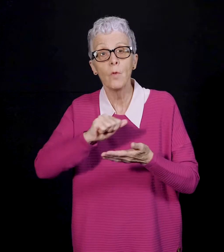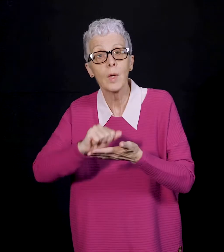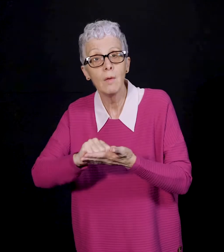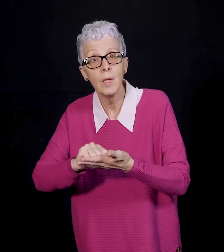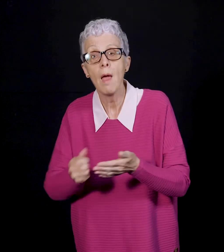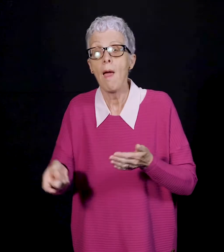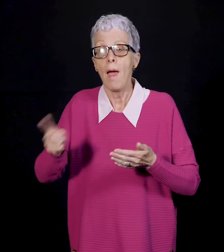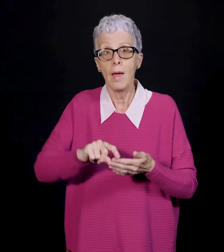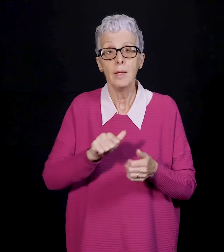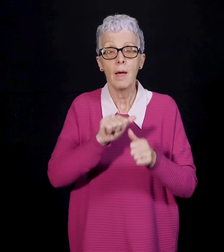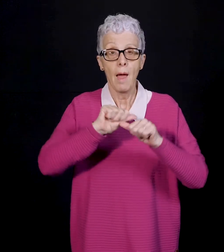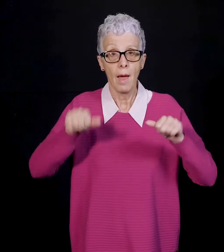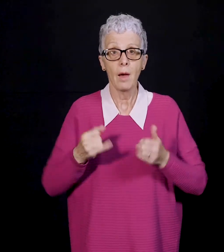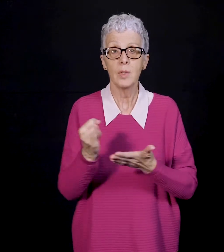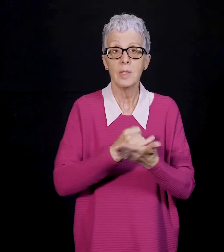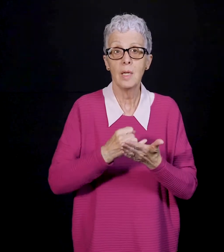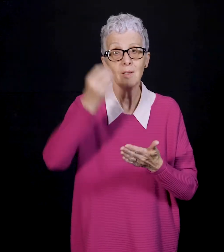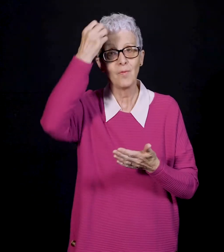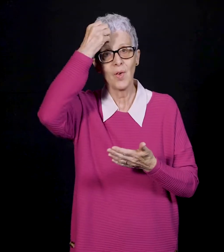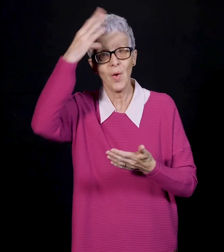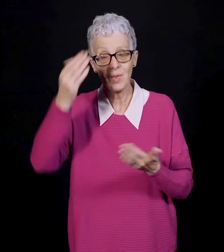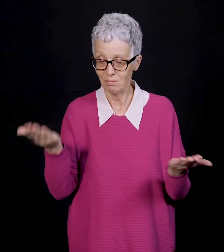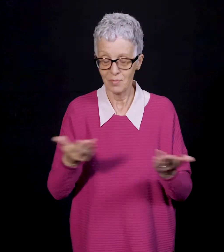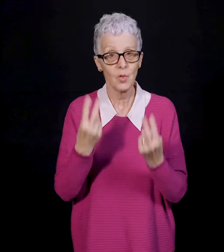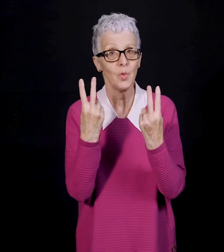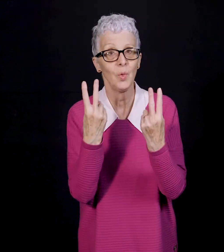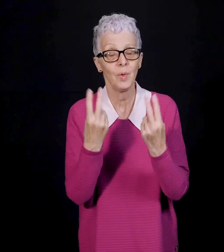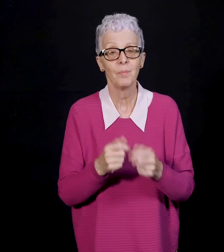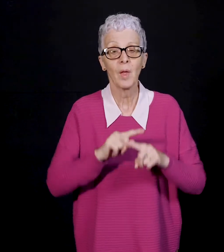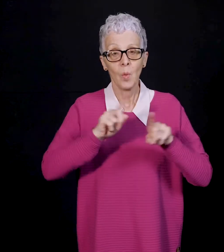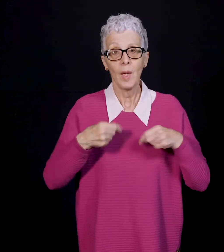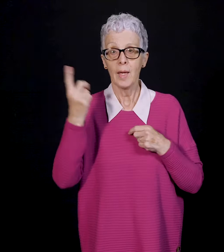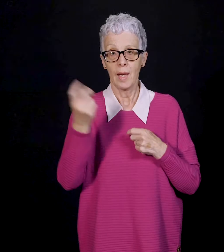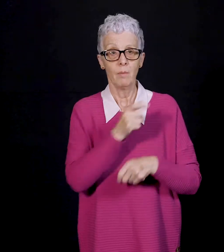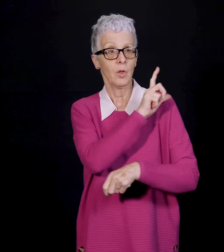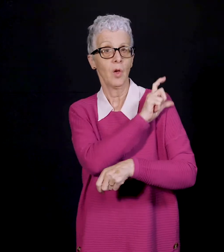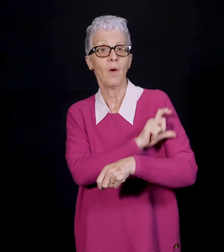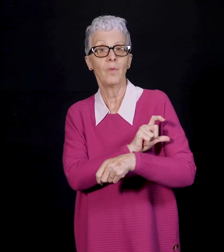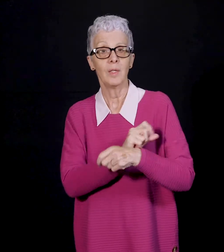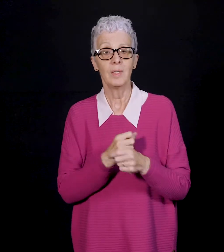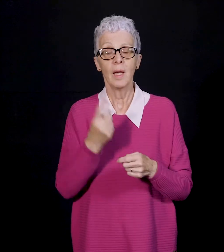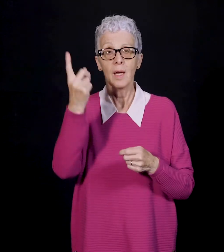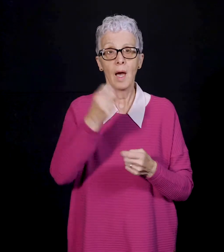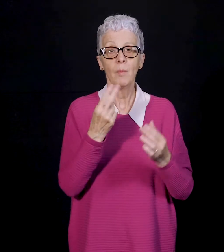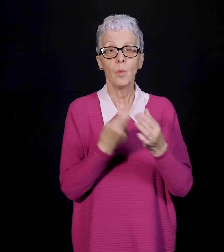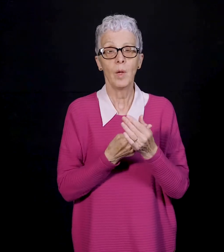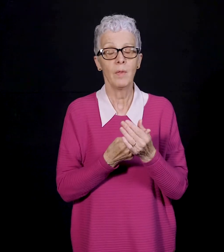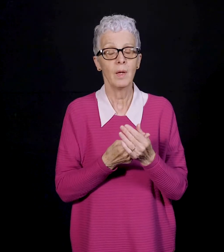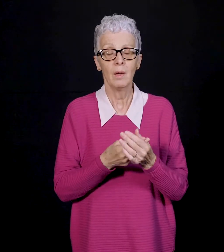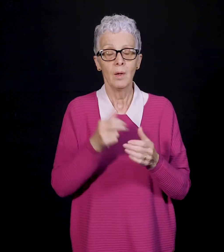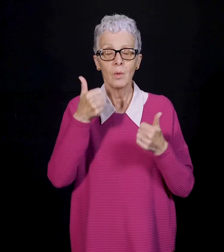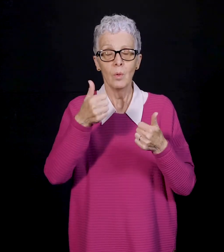sins forgotten. So not only do we come with confidence, but we come with a clear